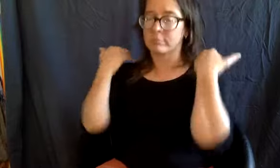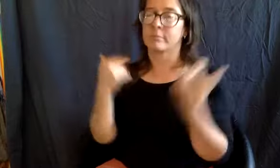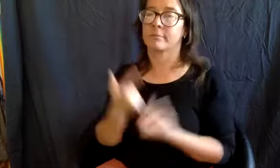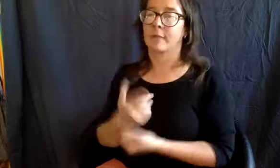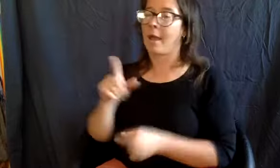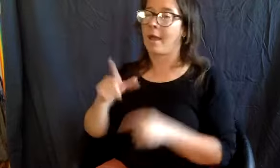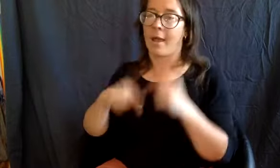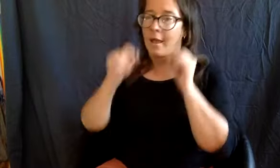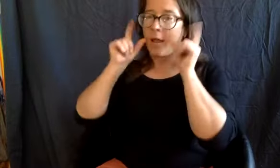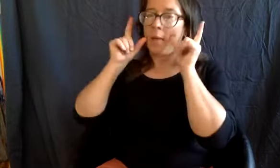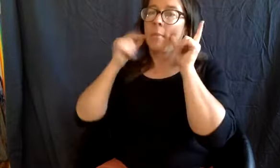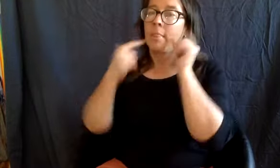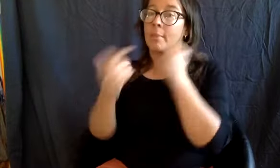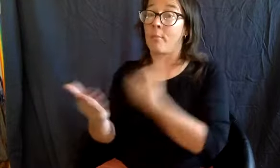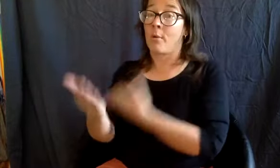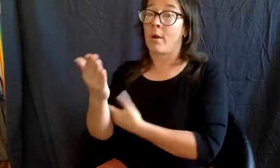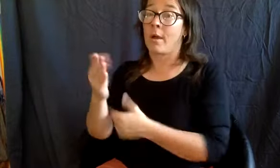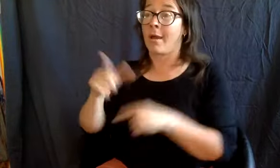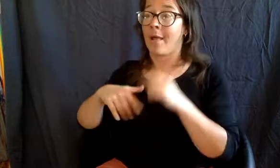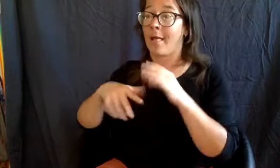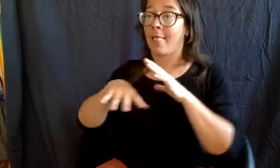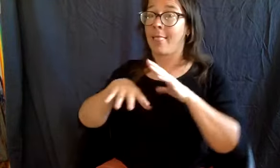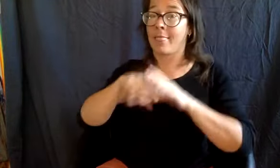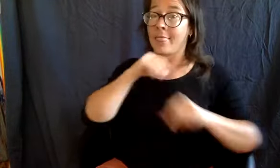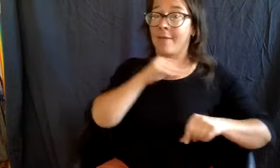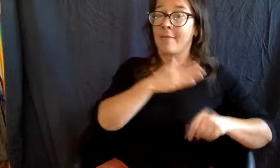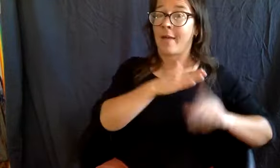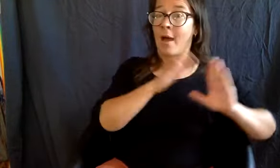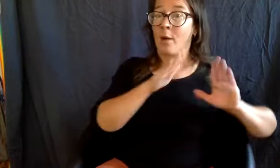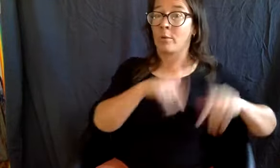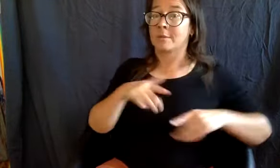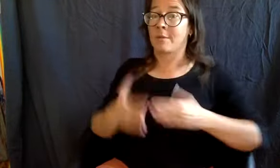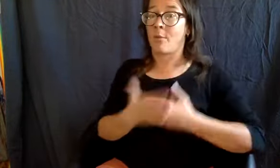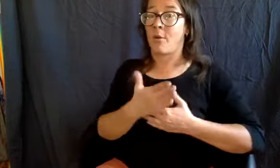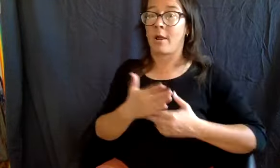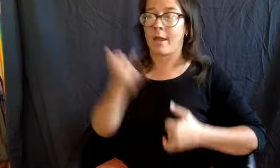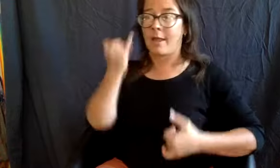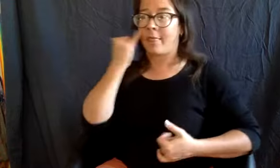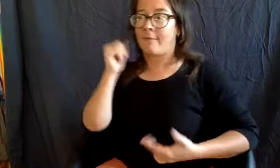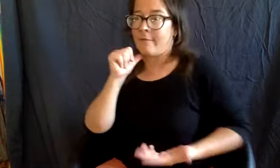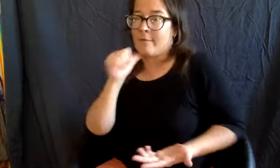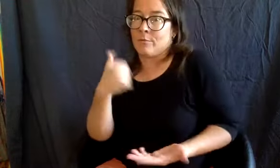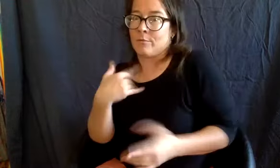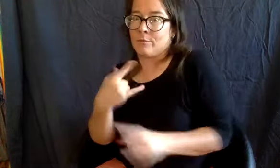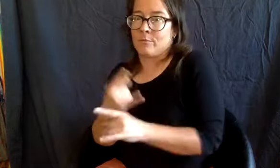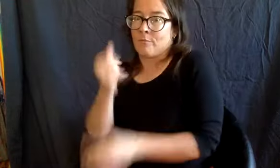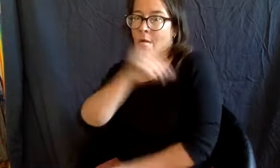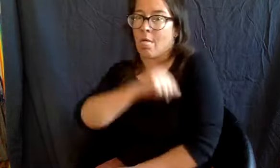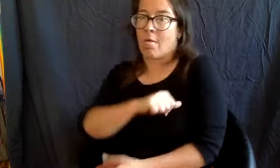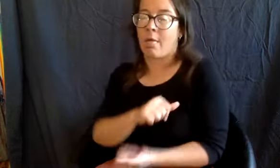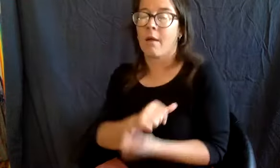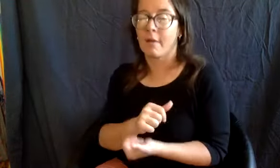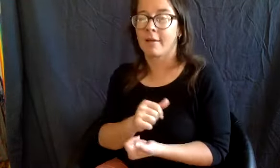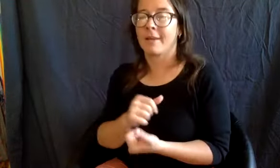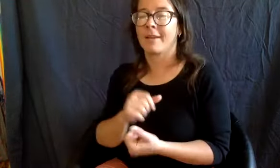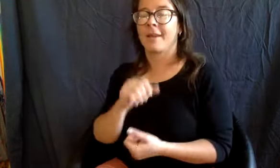on with me, that there'd be no going back. So I walked in, I sat down with my dad, and I laid out everything that had been going on the last